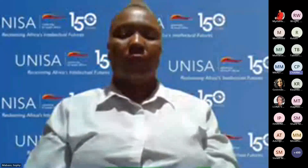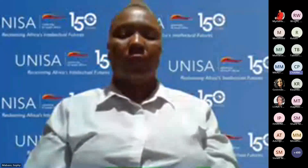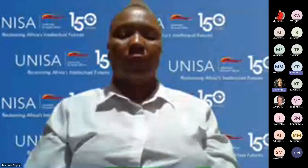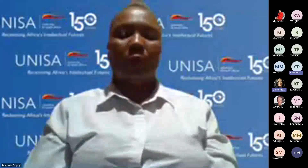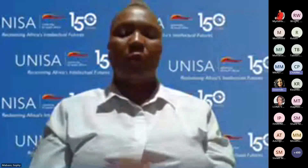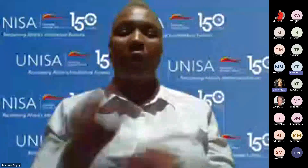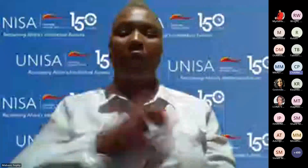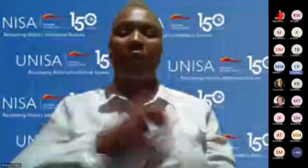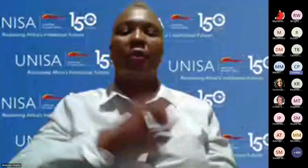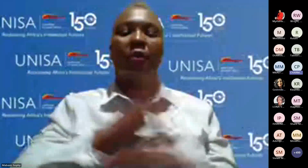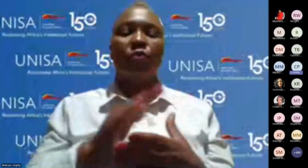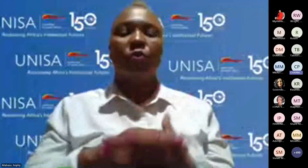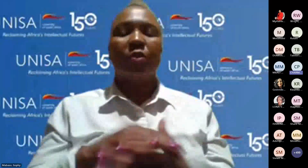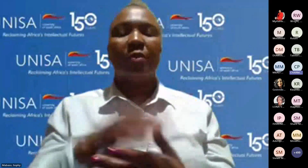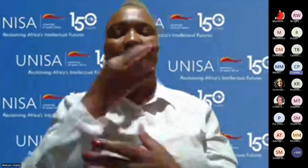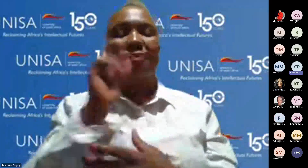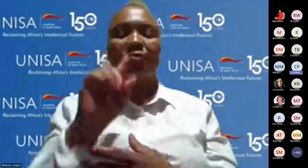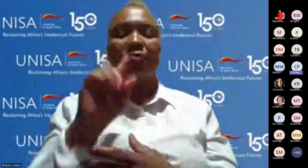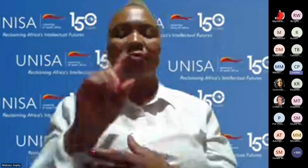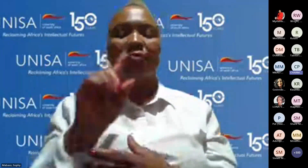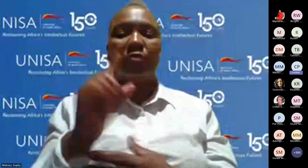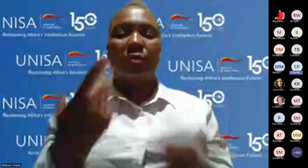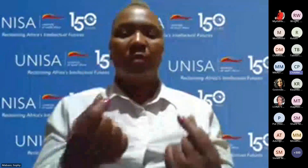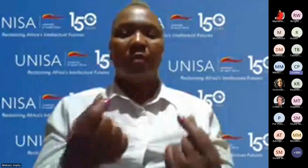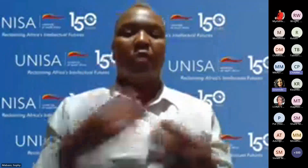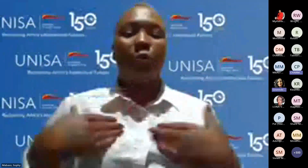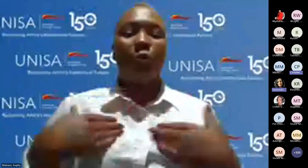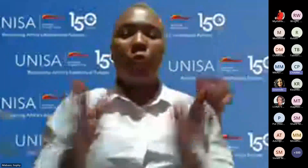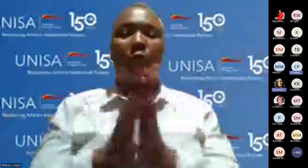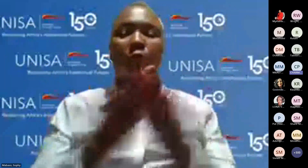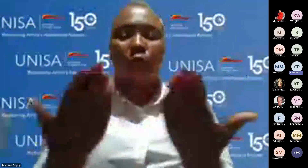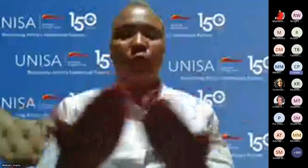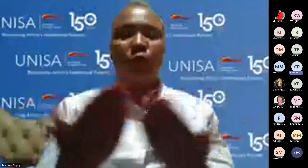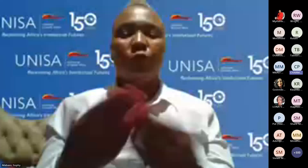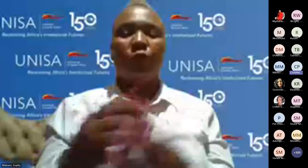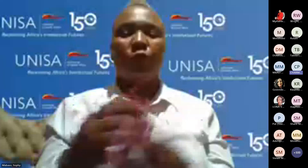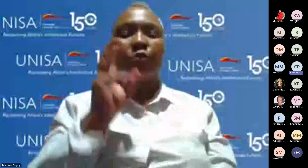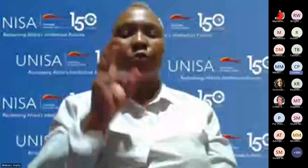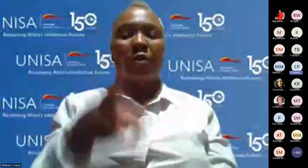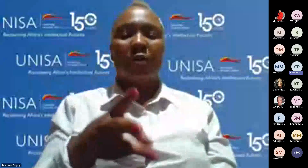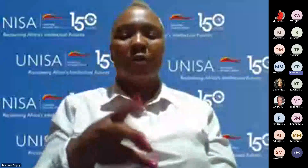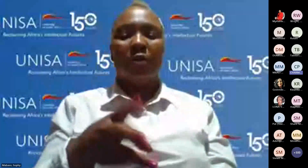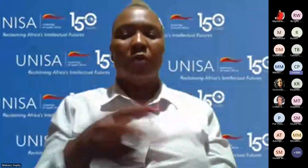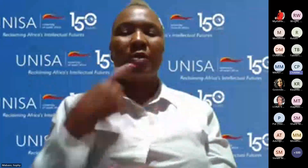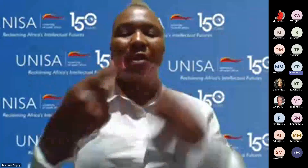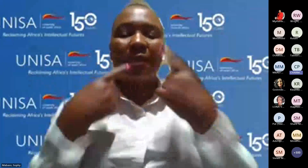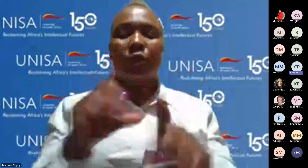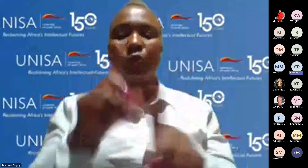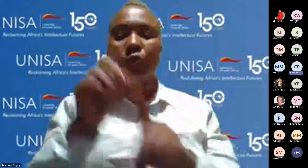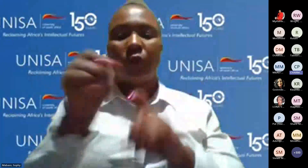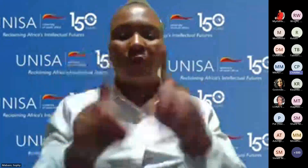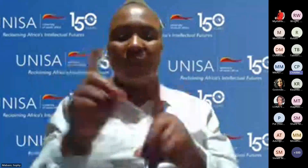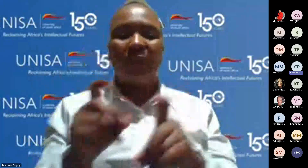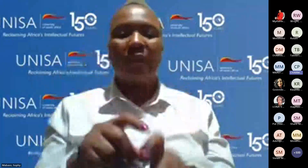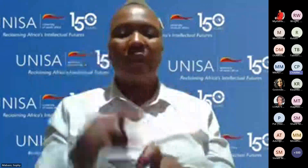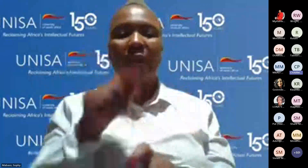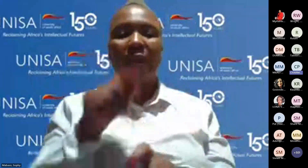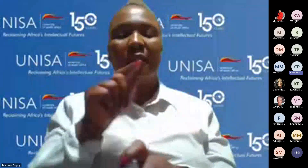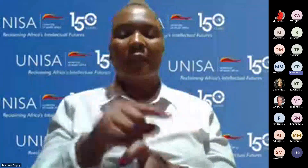Because they said we're going to do an open book, and it's going to, we answer the questions, and it's going